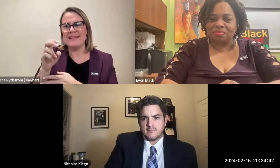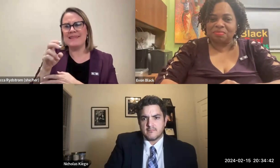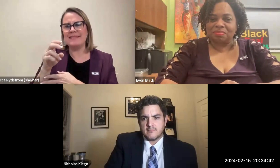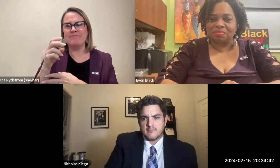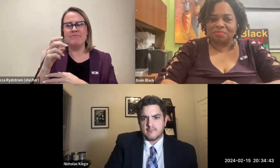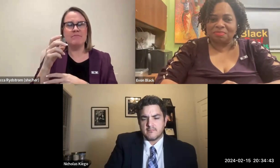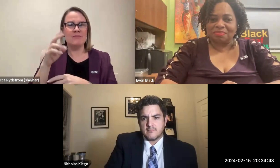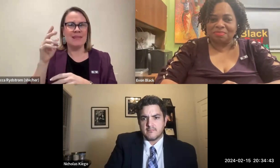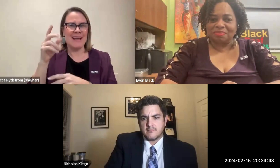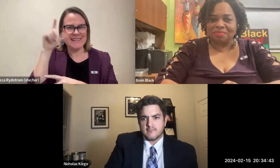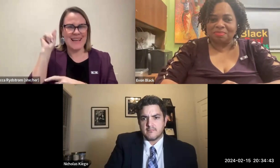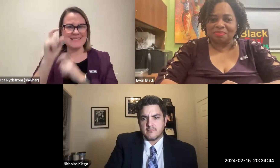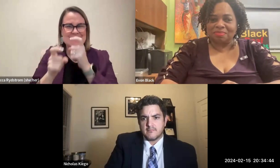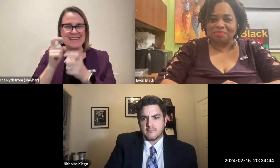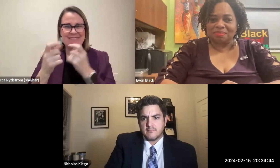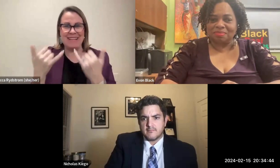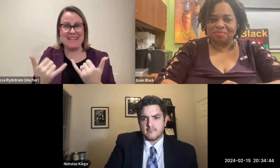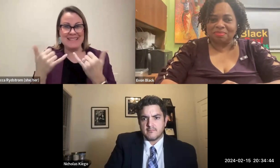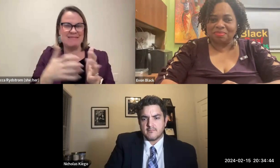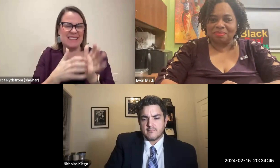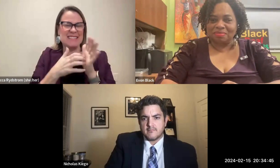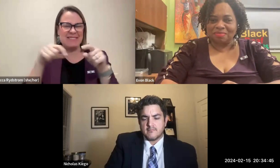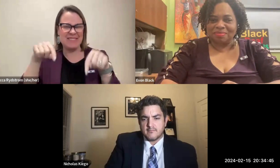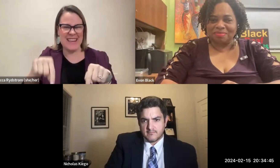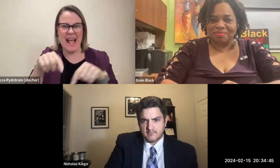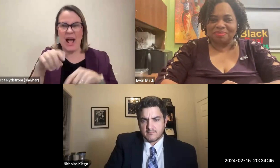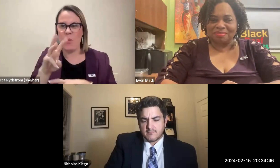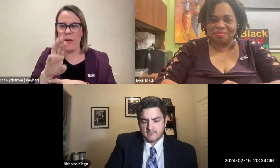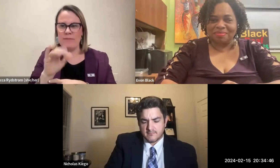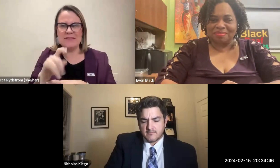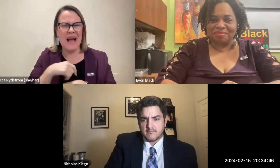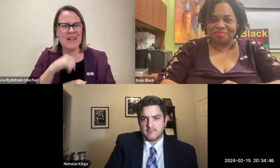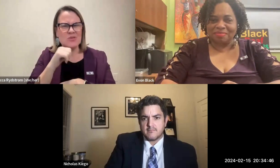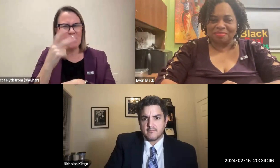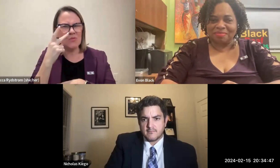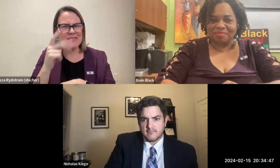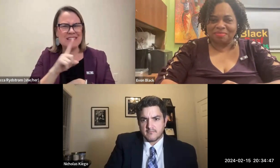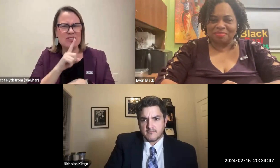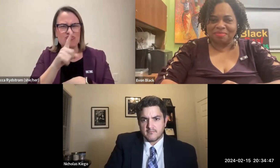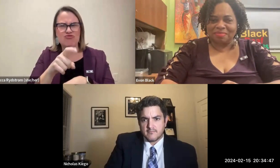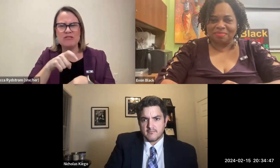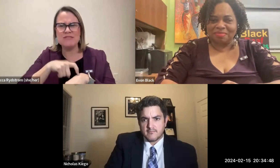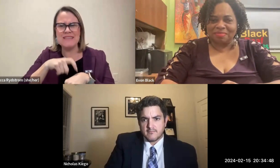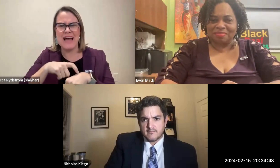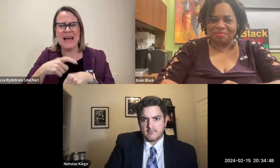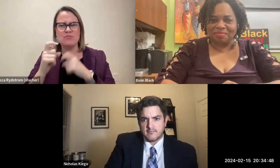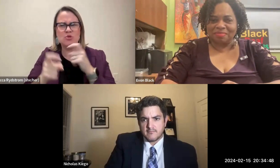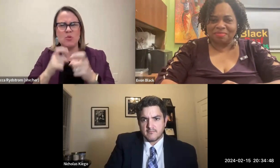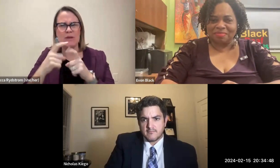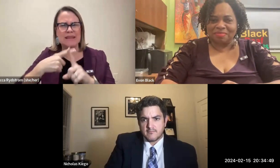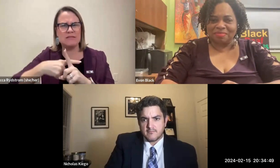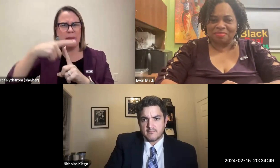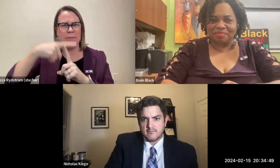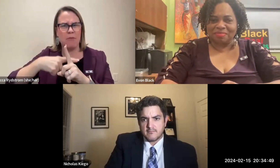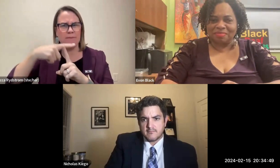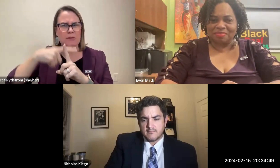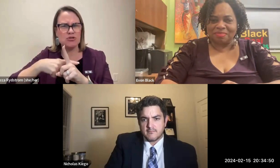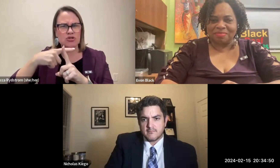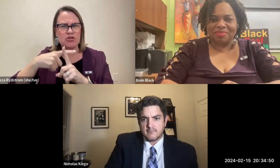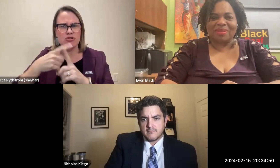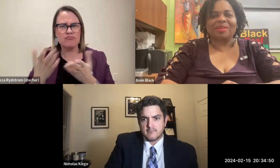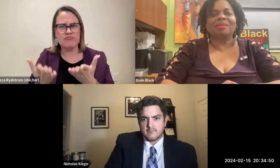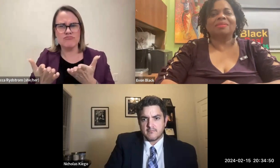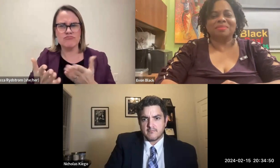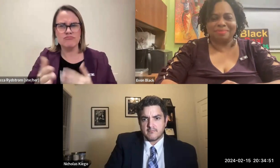There's just a question from someone saying that they checked the Gallaudet giving page and they didn't see a real